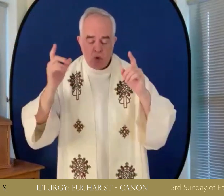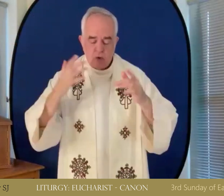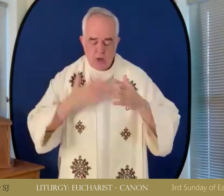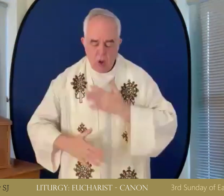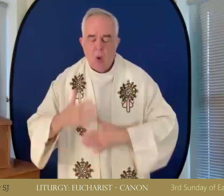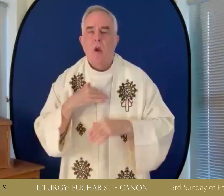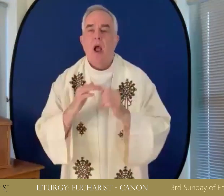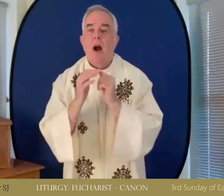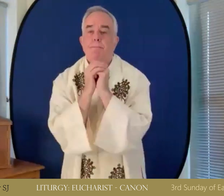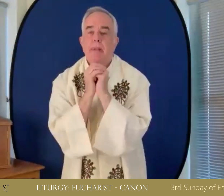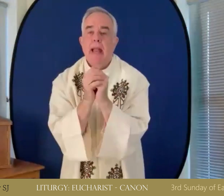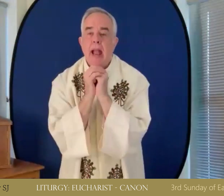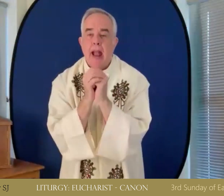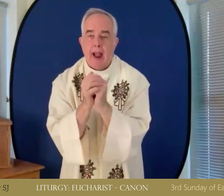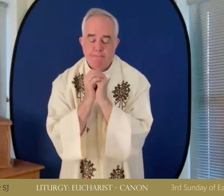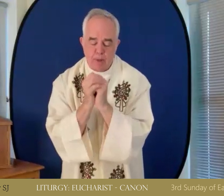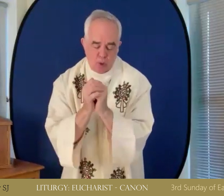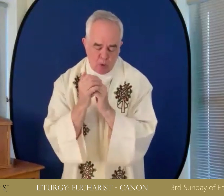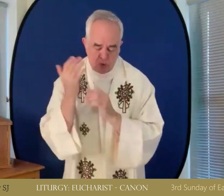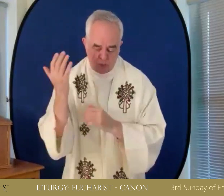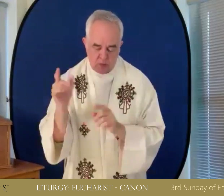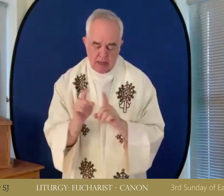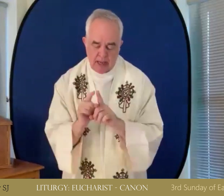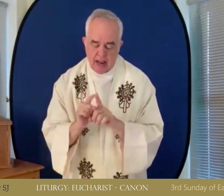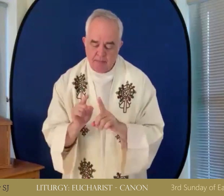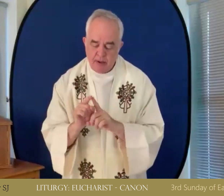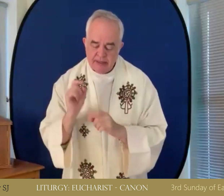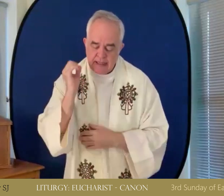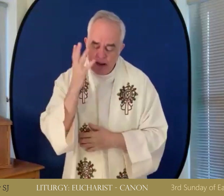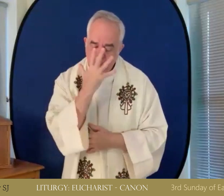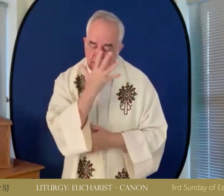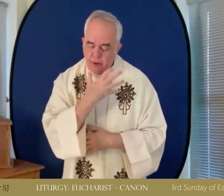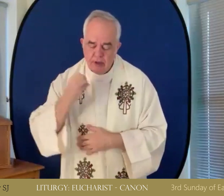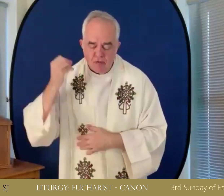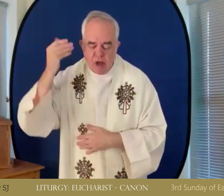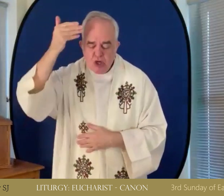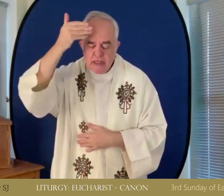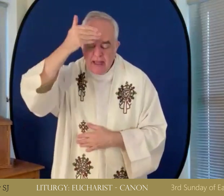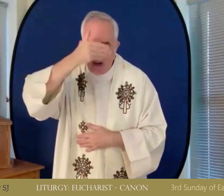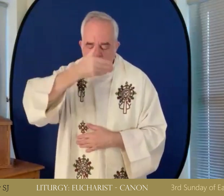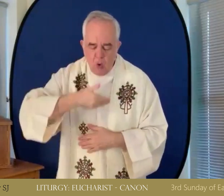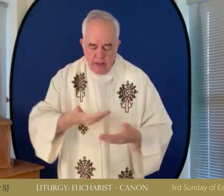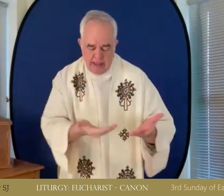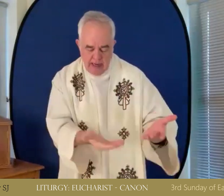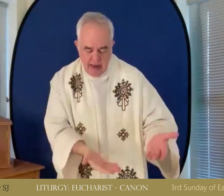Therefore, we humbly implore you, by the same Spirit, graciously make holy